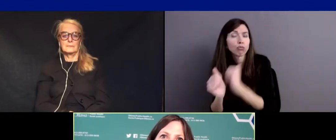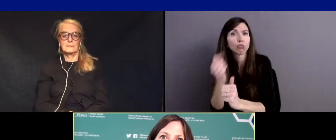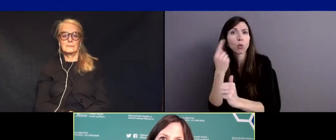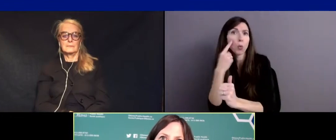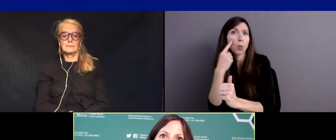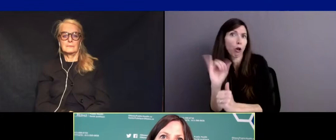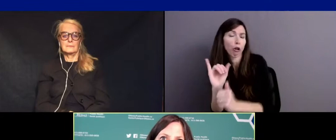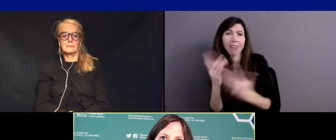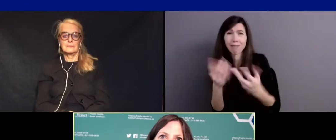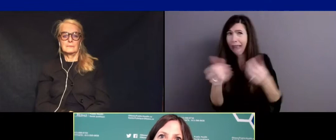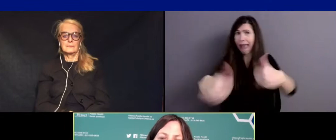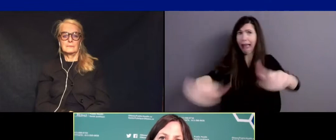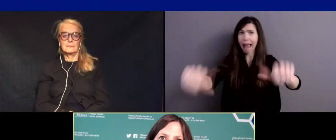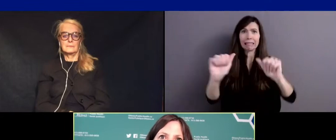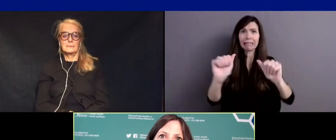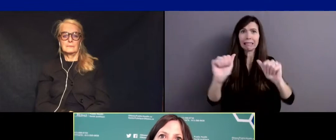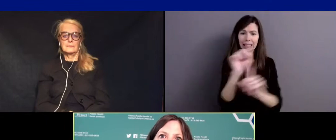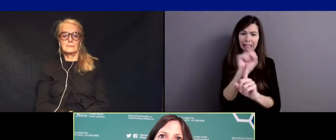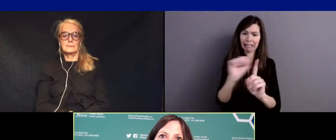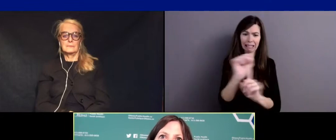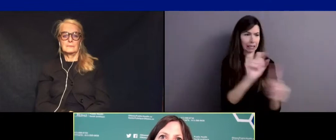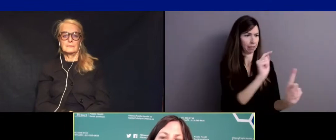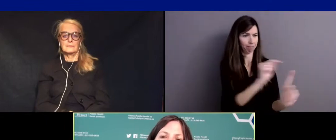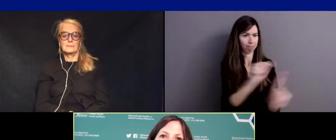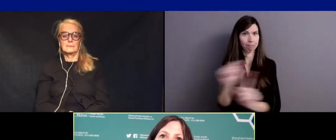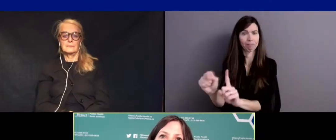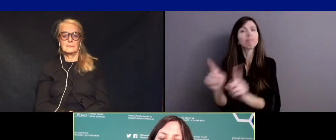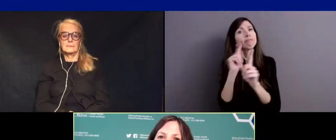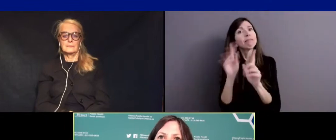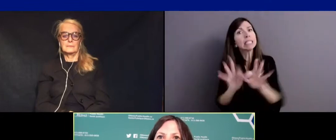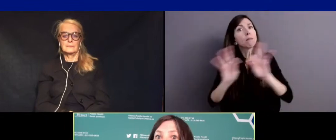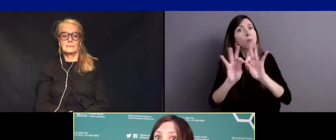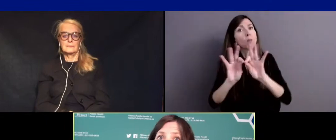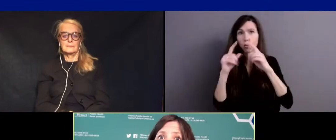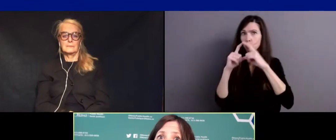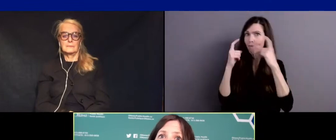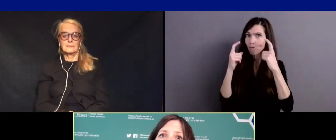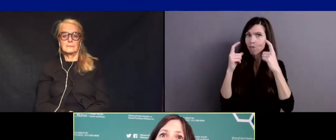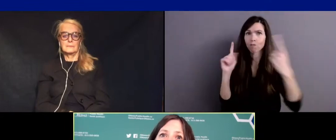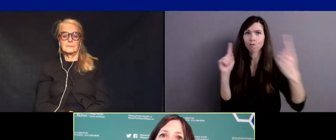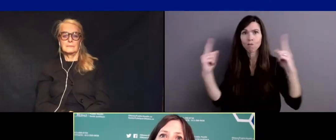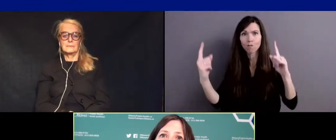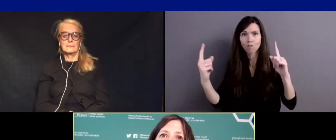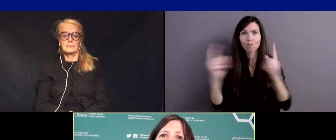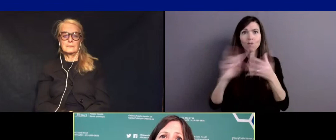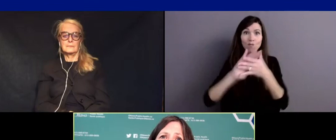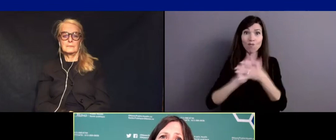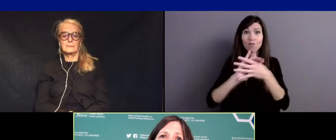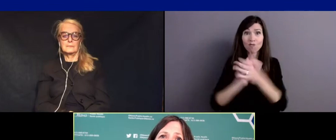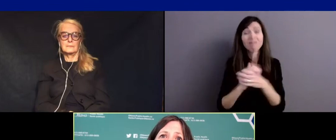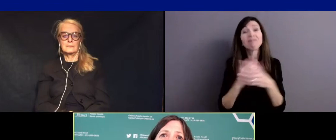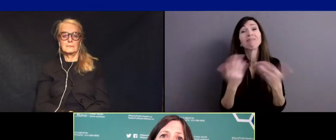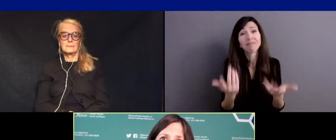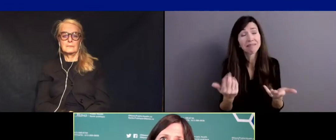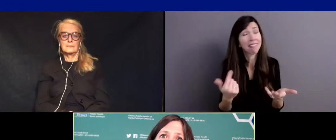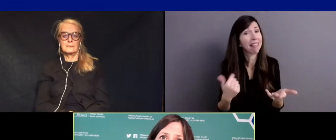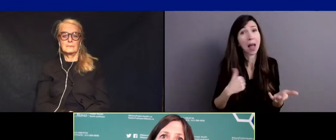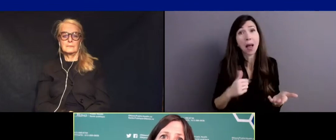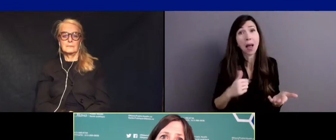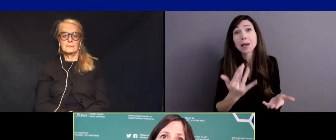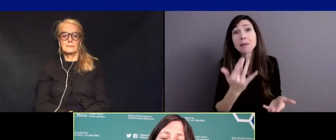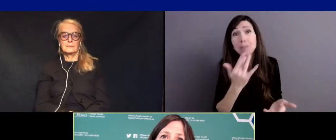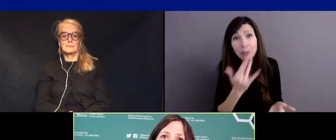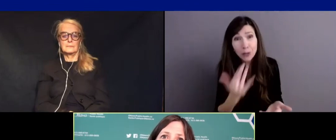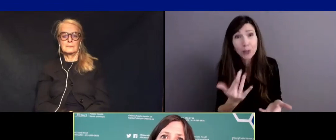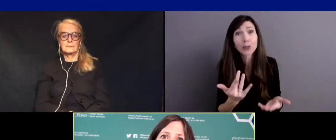aren't protected by distance and masks. And so, you know, ideally we don't have to wait for outbreaks. Ideally we prevent